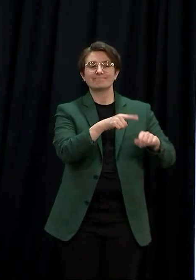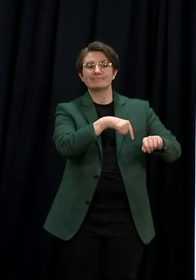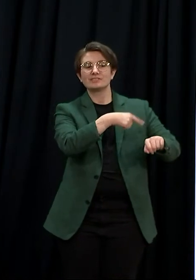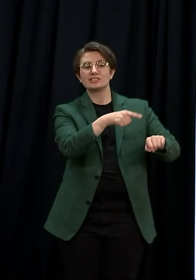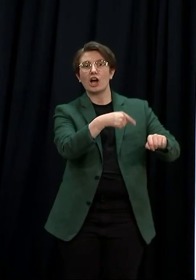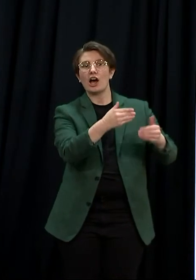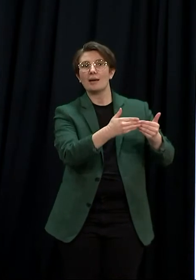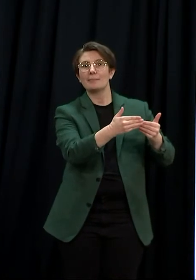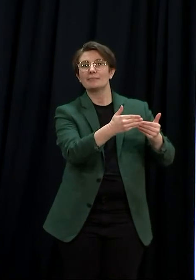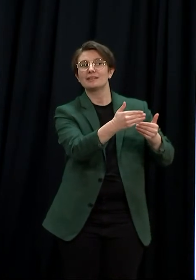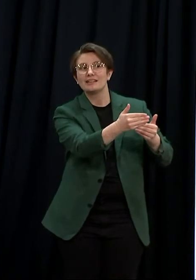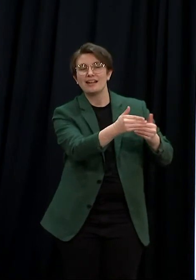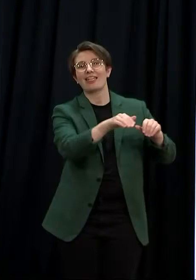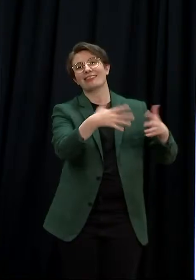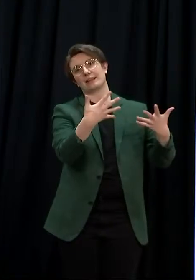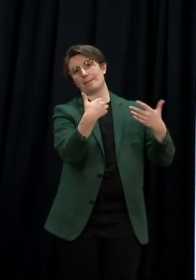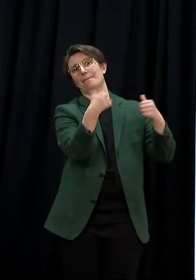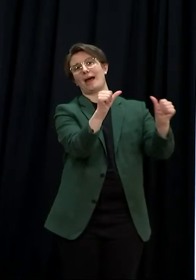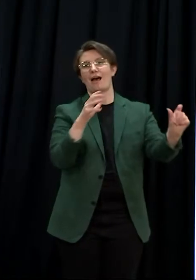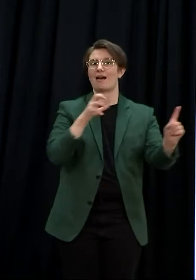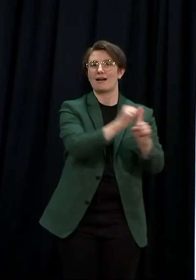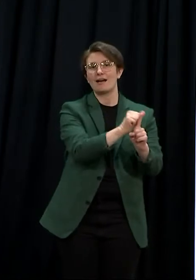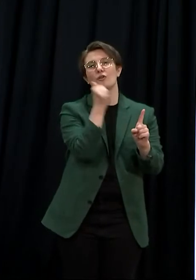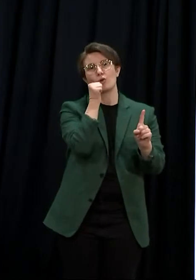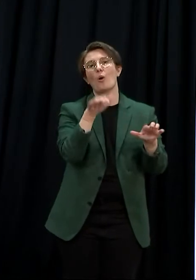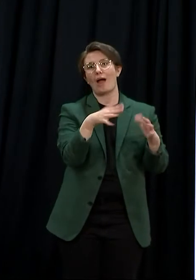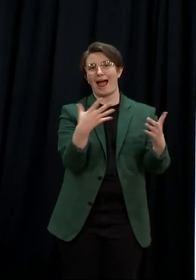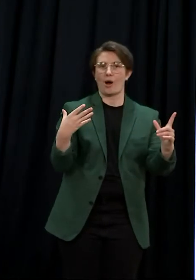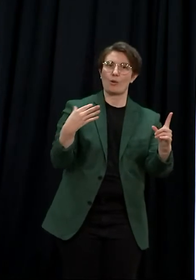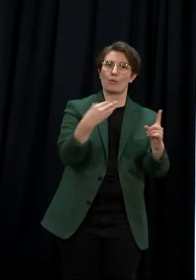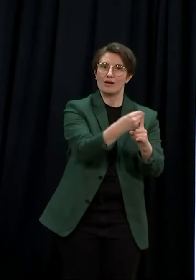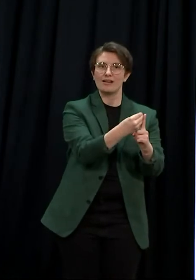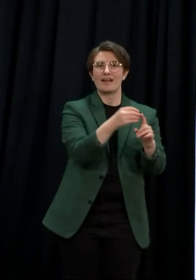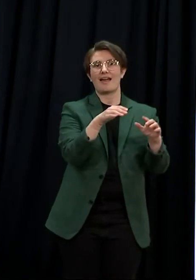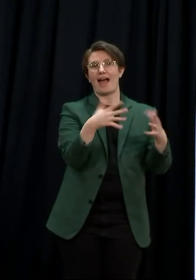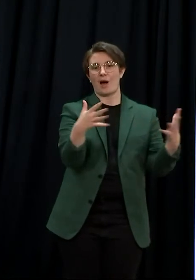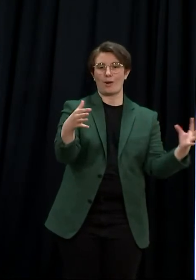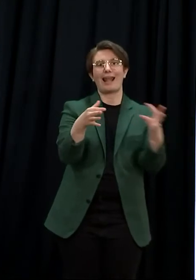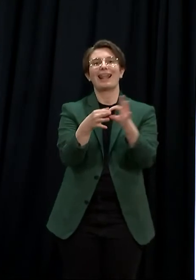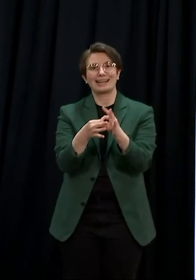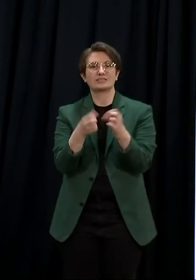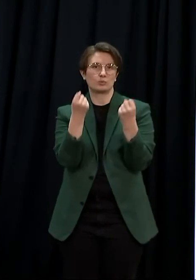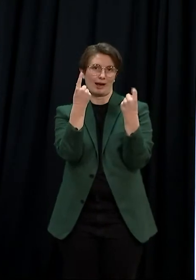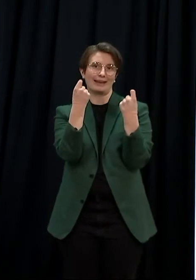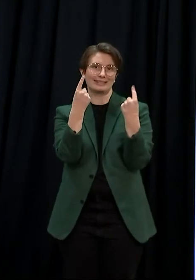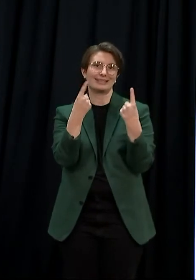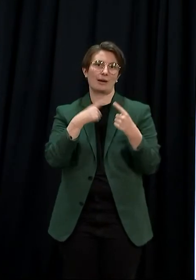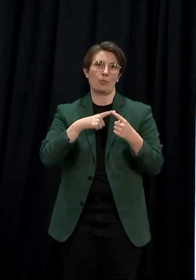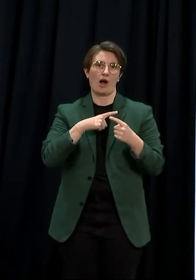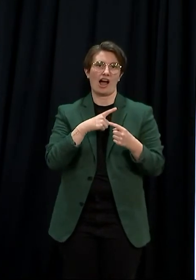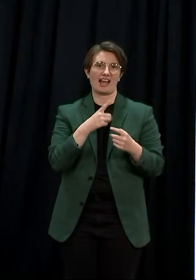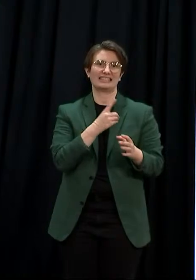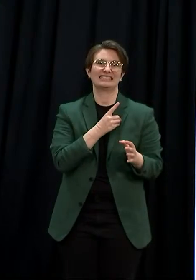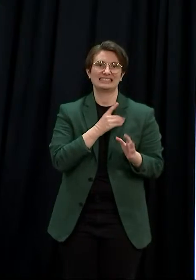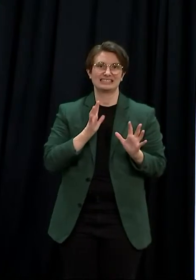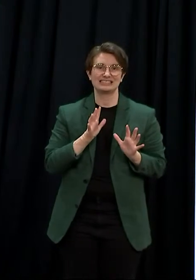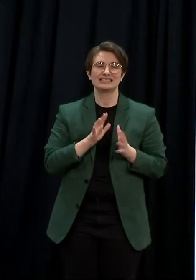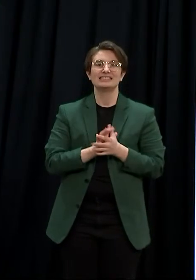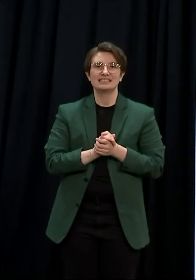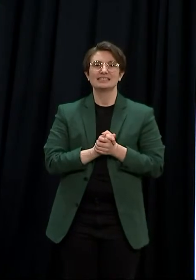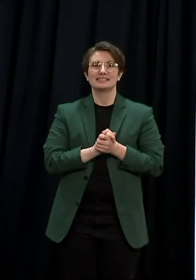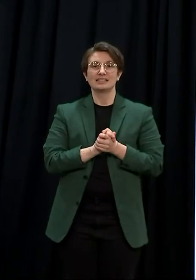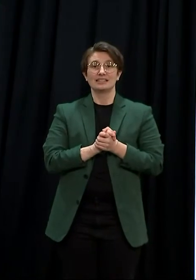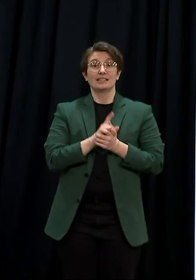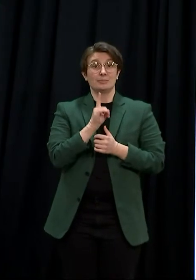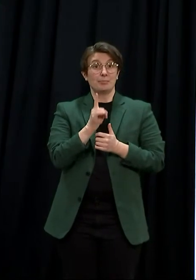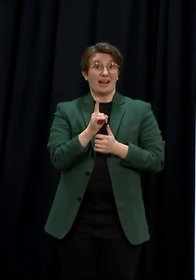longer. But we feel all of that anxiety with you as well. But our general direction is positive and our goals remain